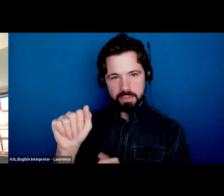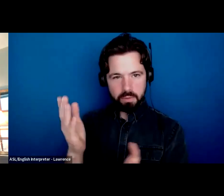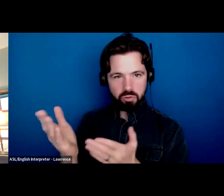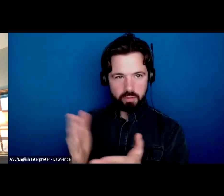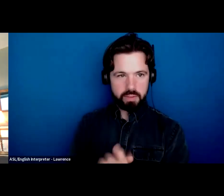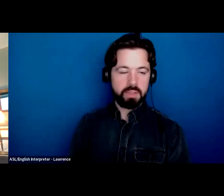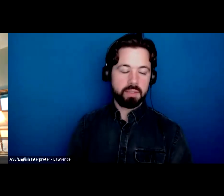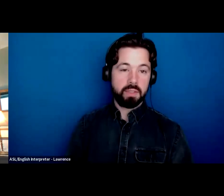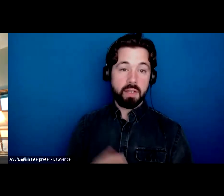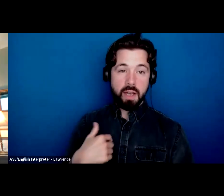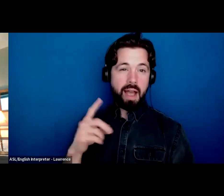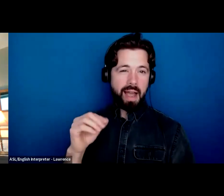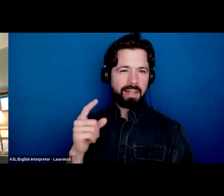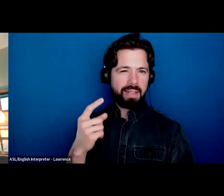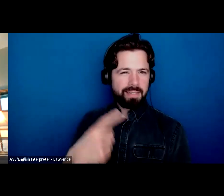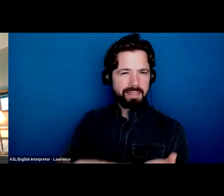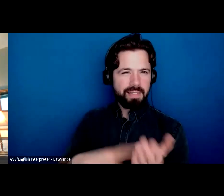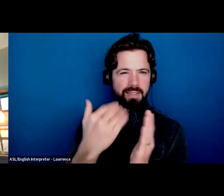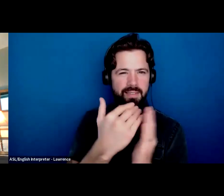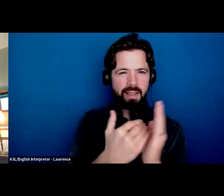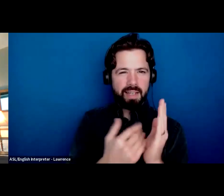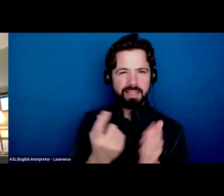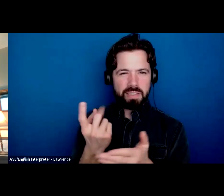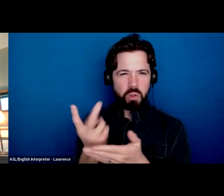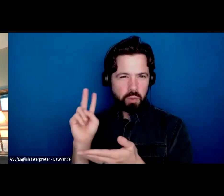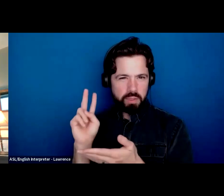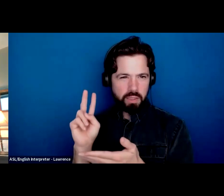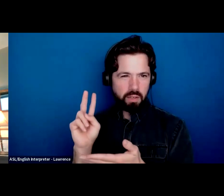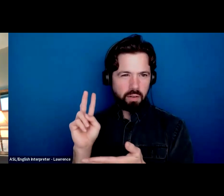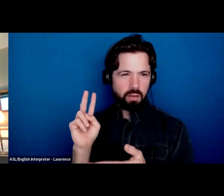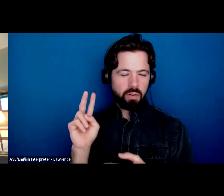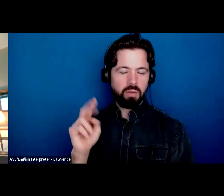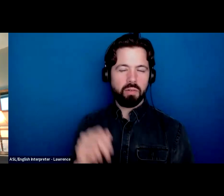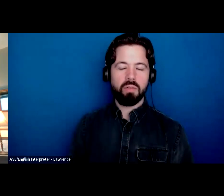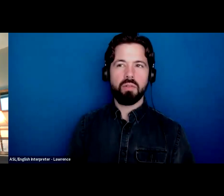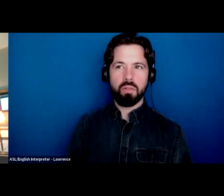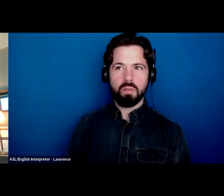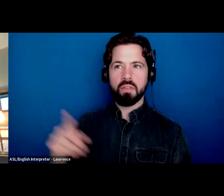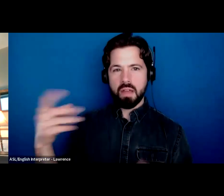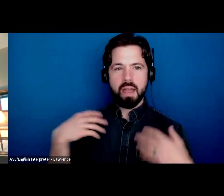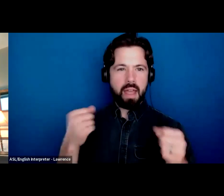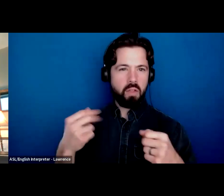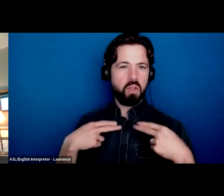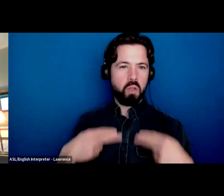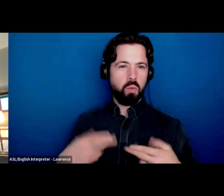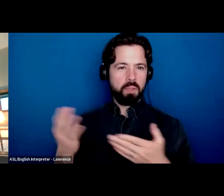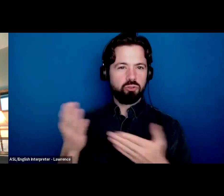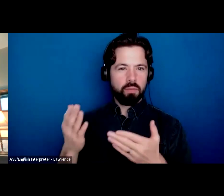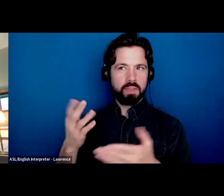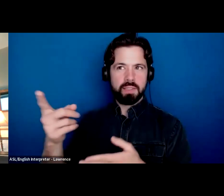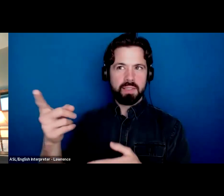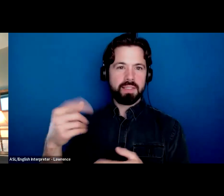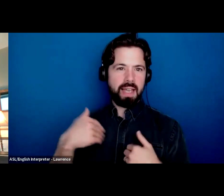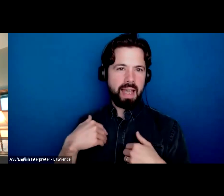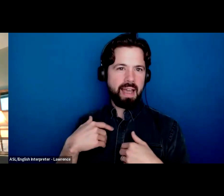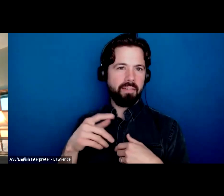over the list, I think 2 weeks ago with you all, who I had heard was chosen by the Health and Human Services Agency to participate on that list.